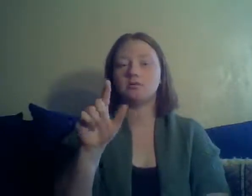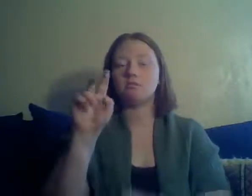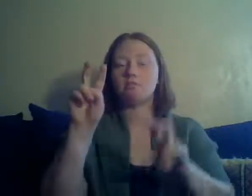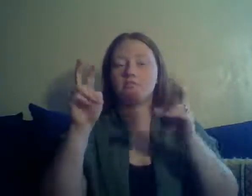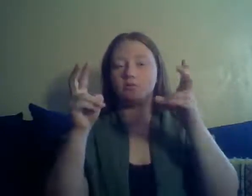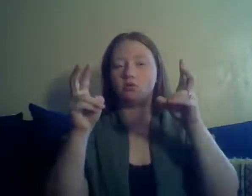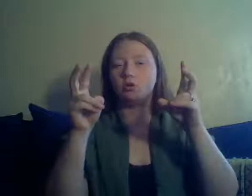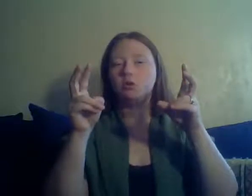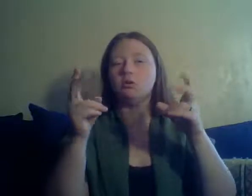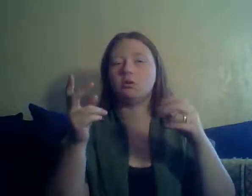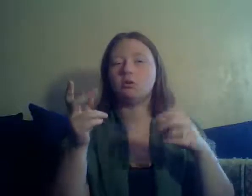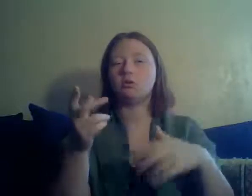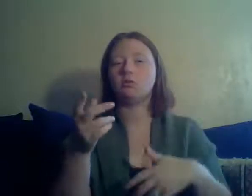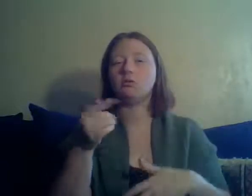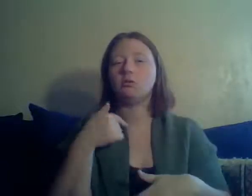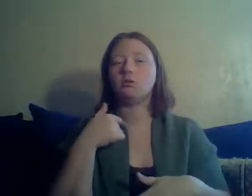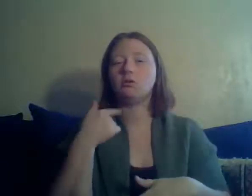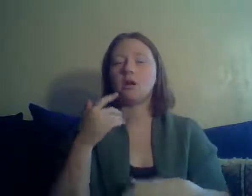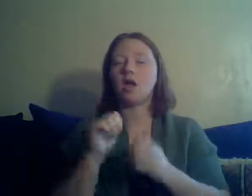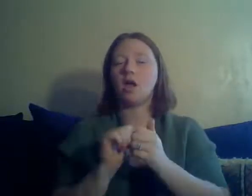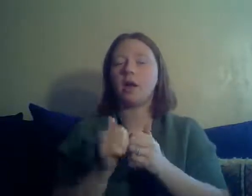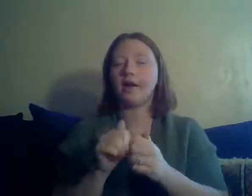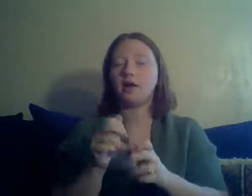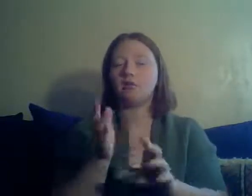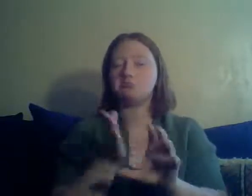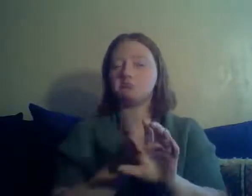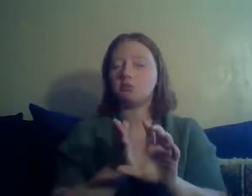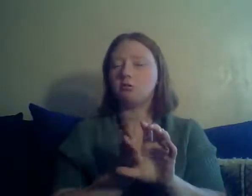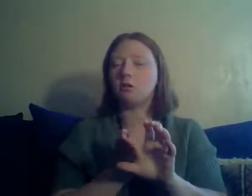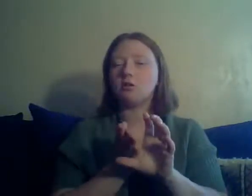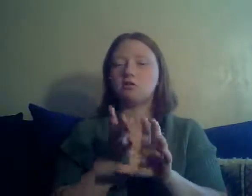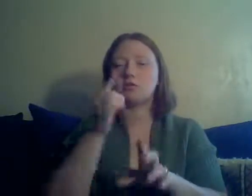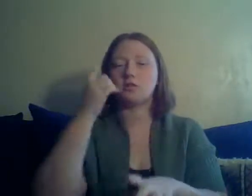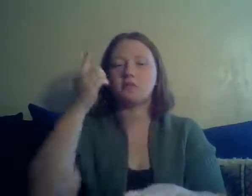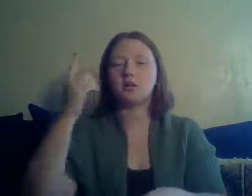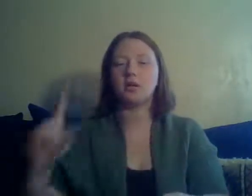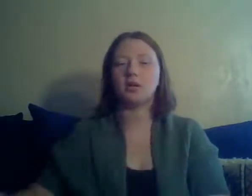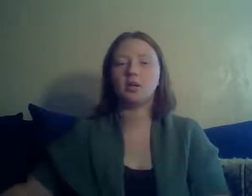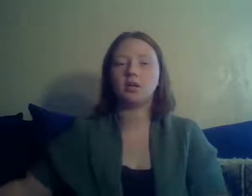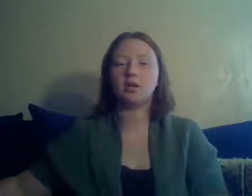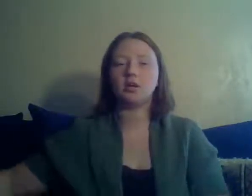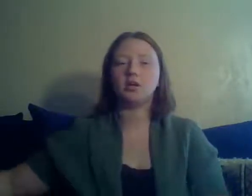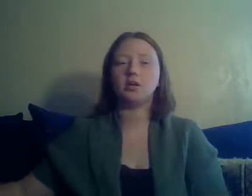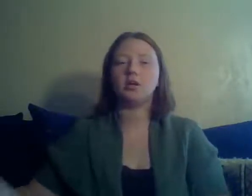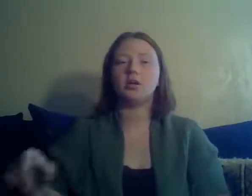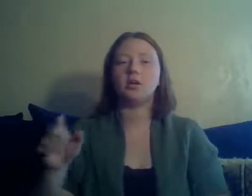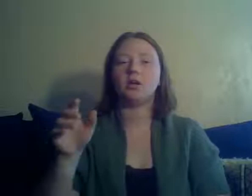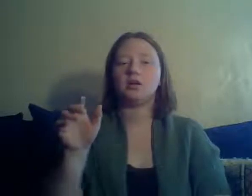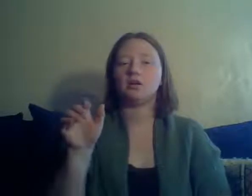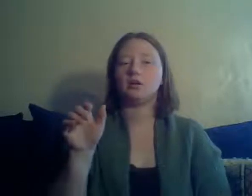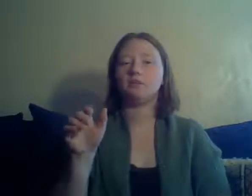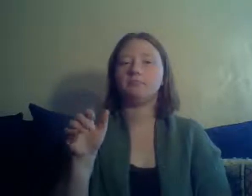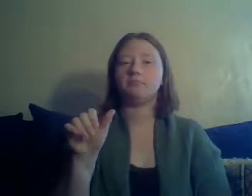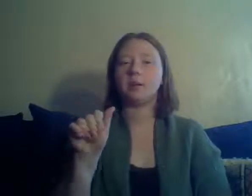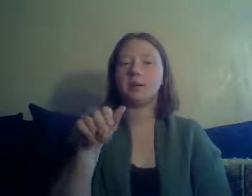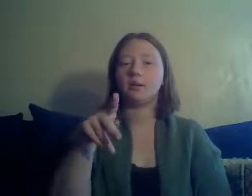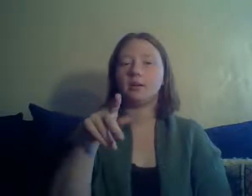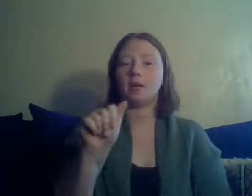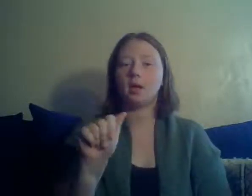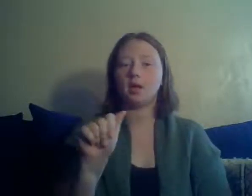think. They learned about writing the psychology paper, APA style, and how to put the paper